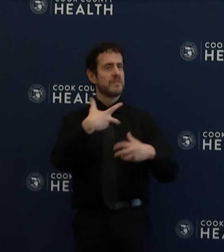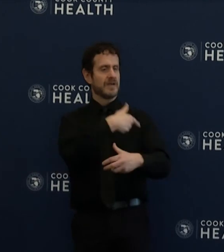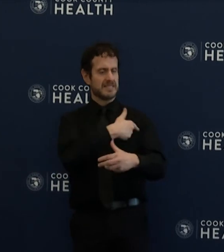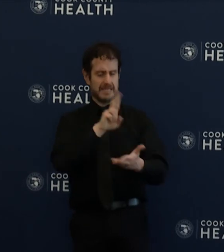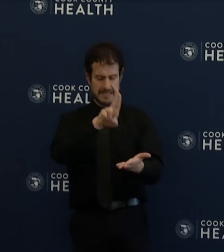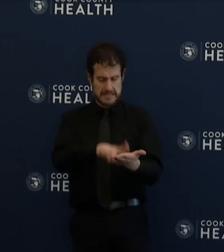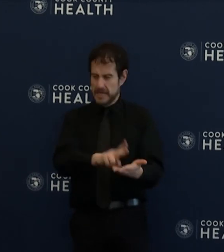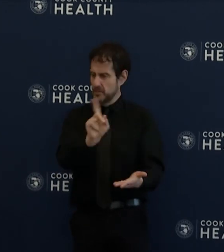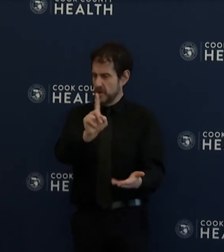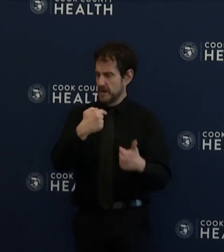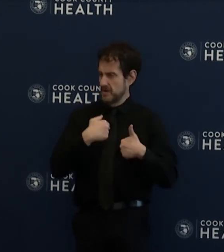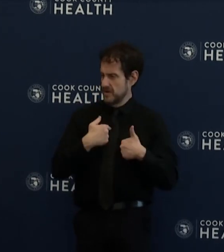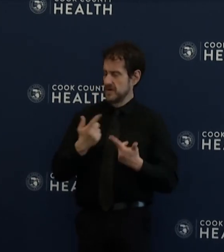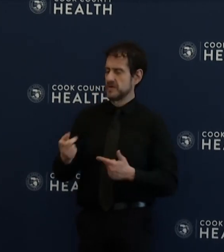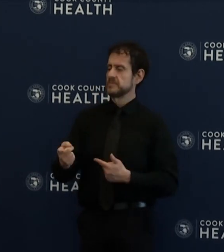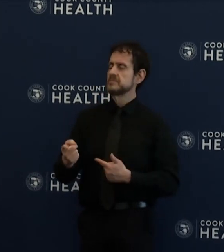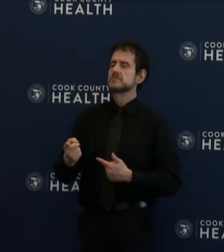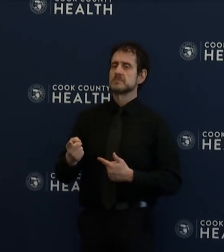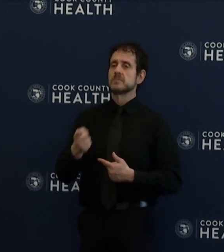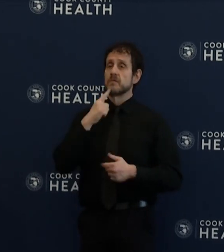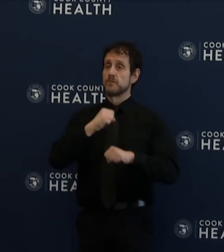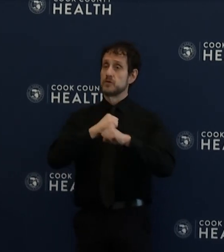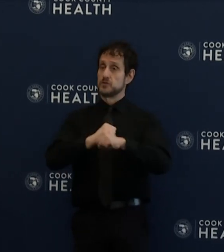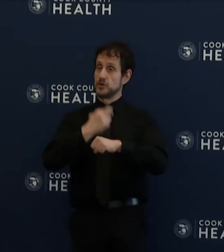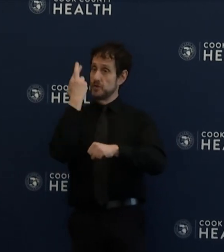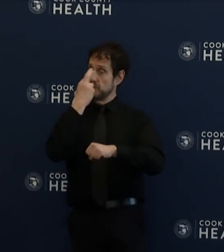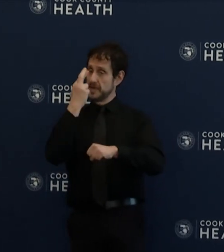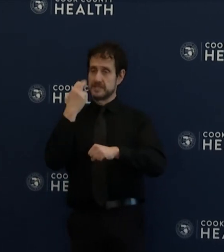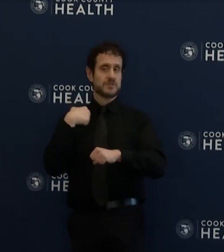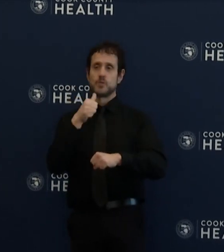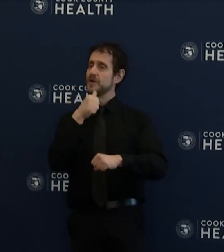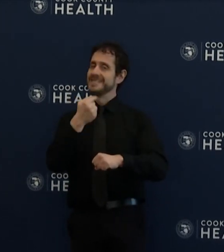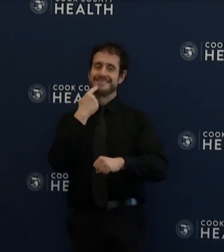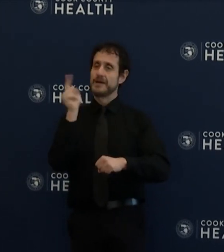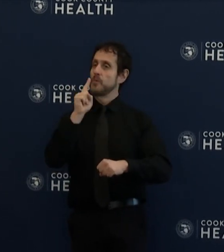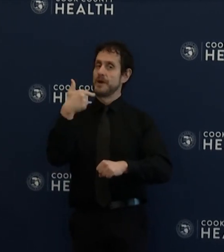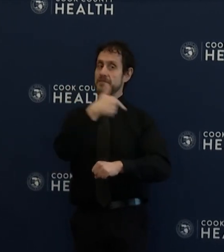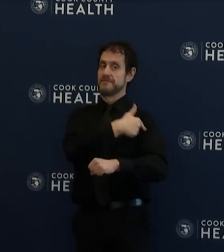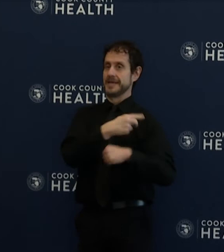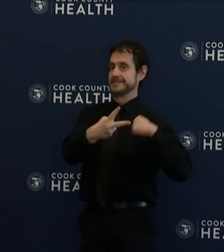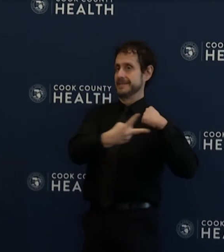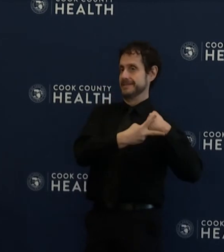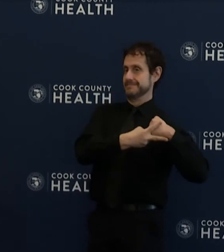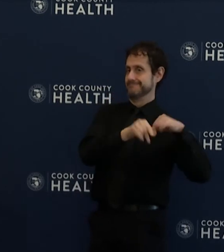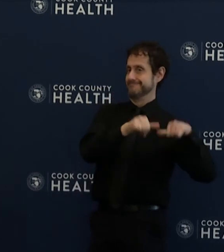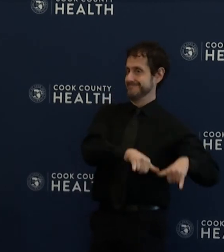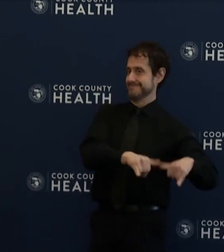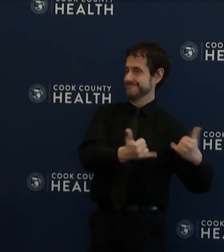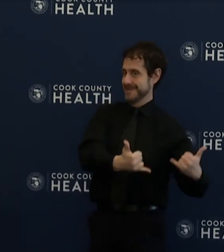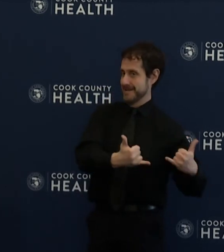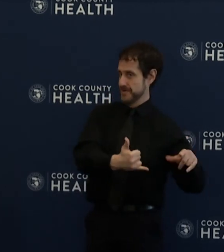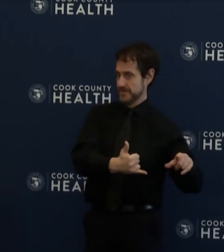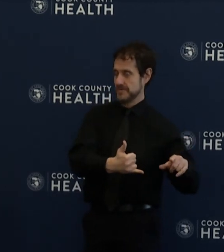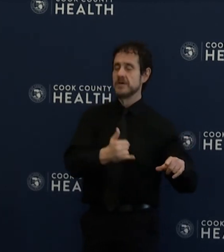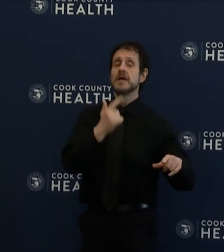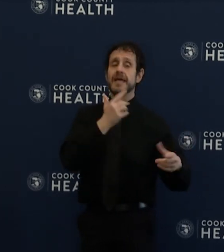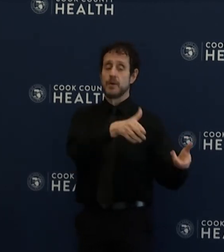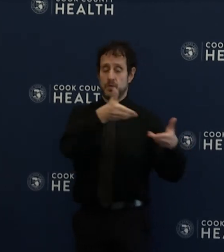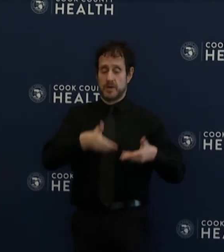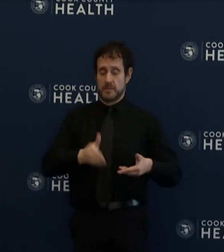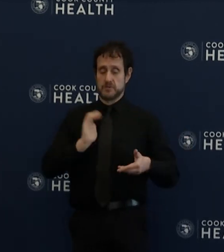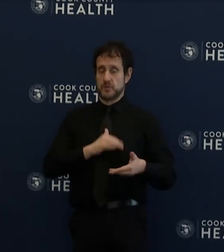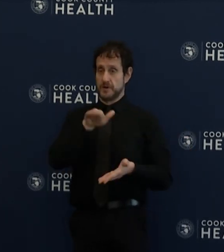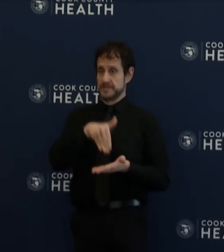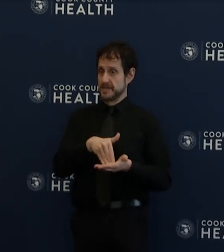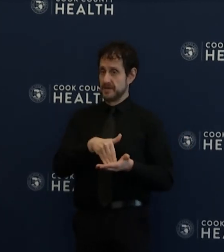Sure. So first, because of security reasons, there's not locations where the vaccine's given. Right. So it will come to our center. We do not have it